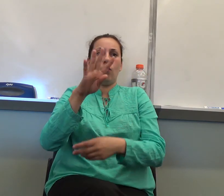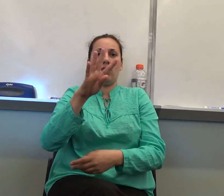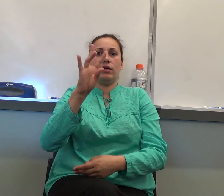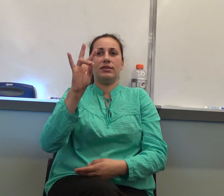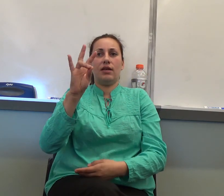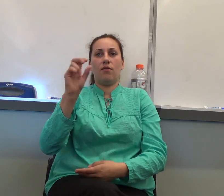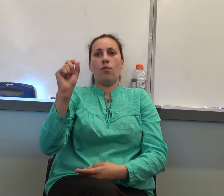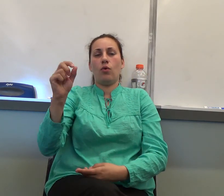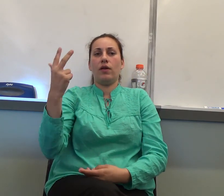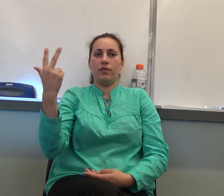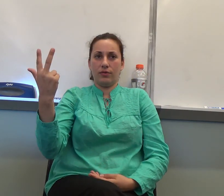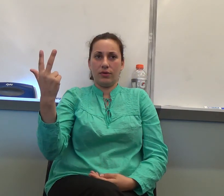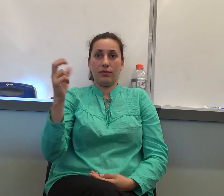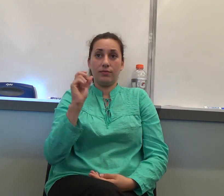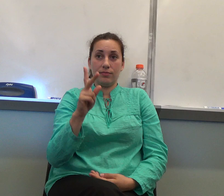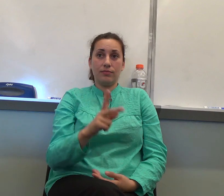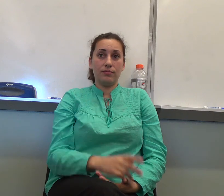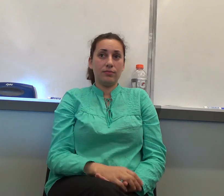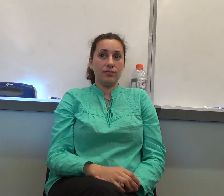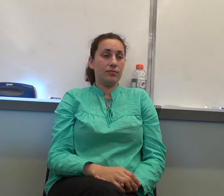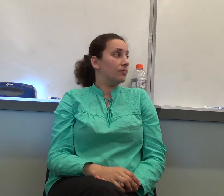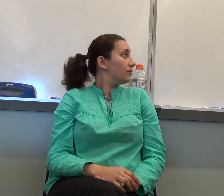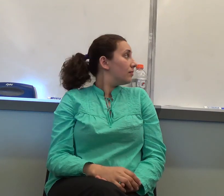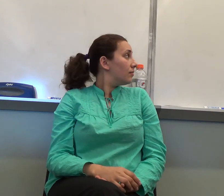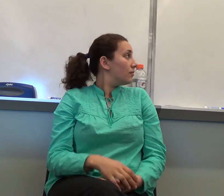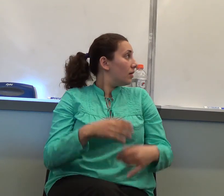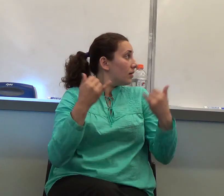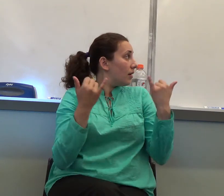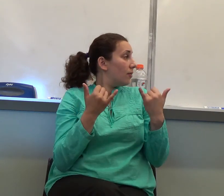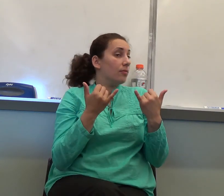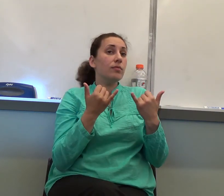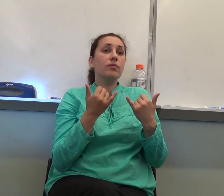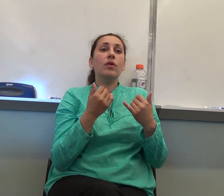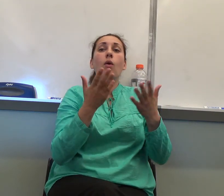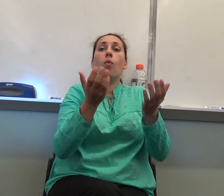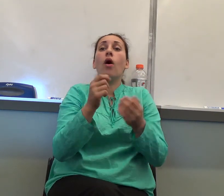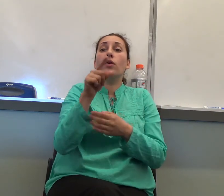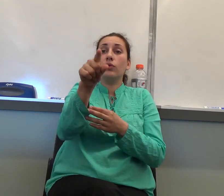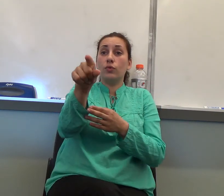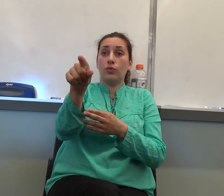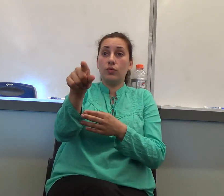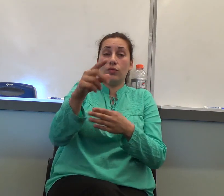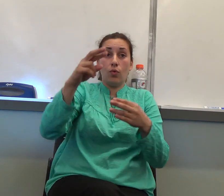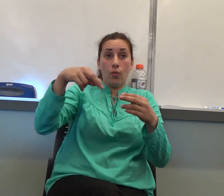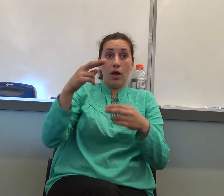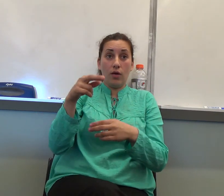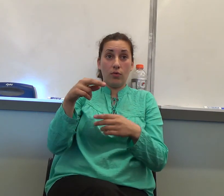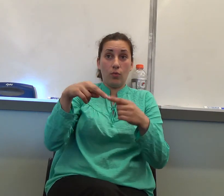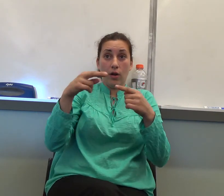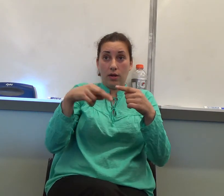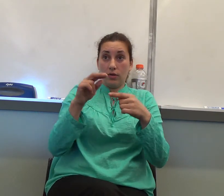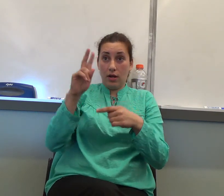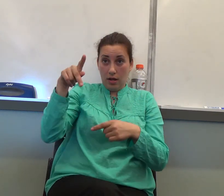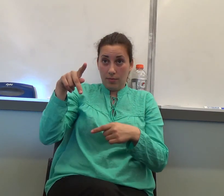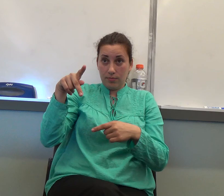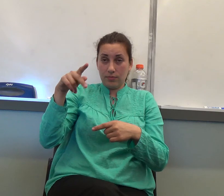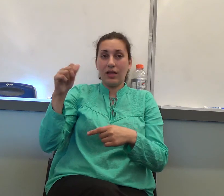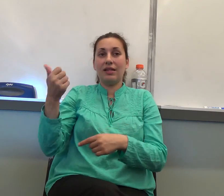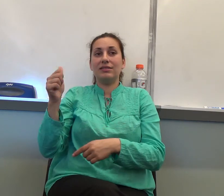top. Okay. Now, they're saying they want this to the 10th place. Yeah. All right.